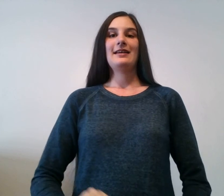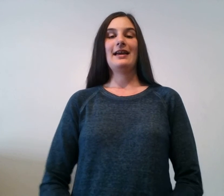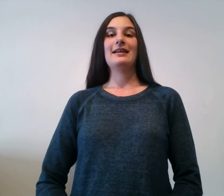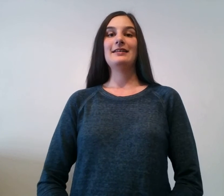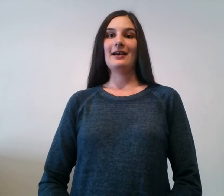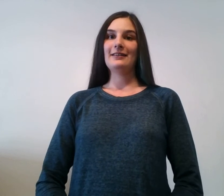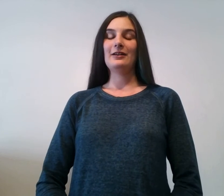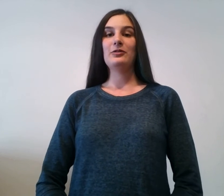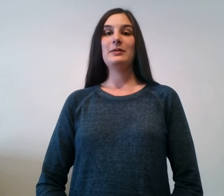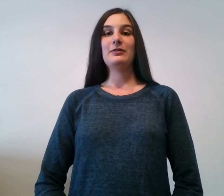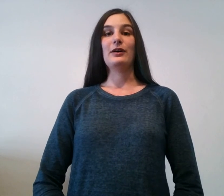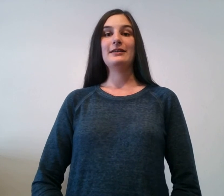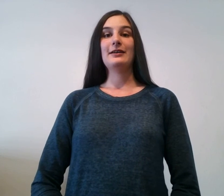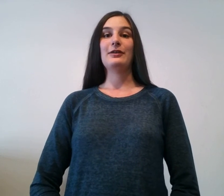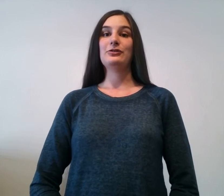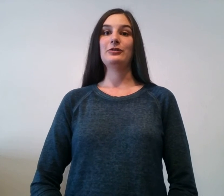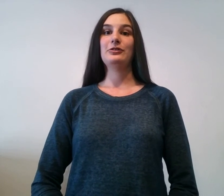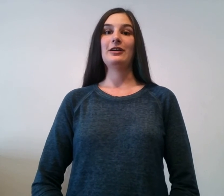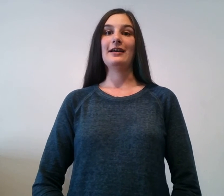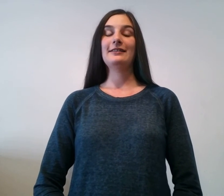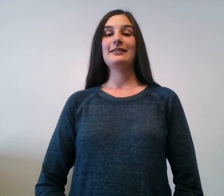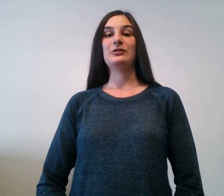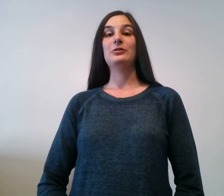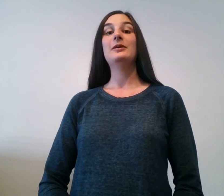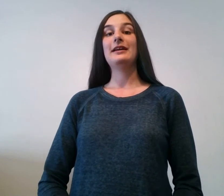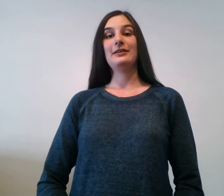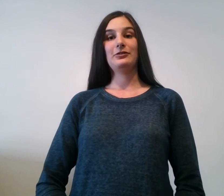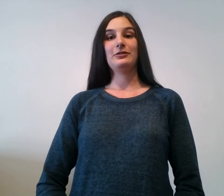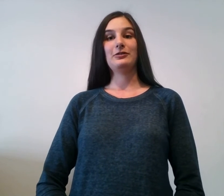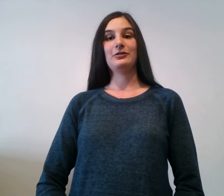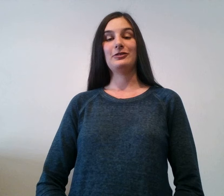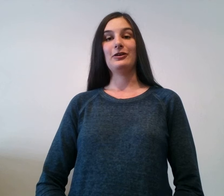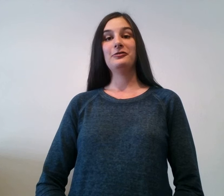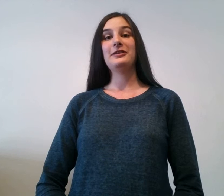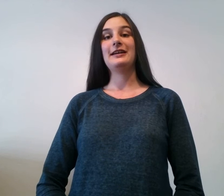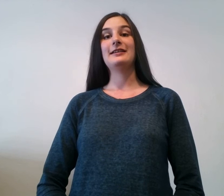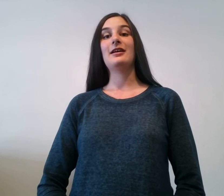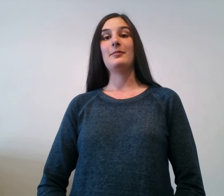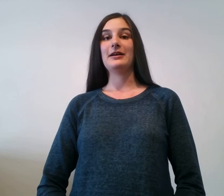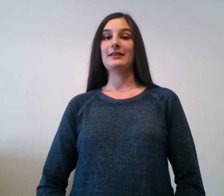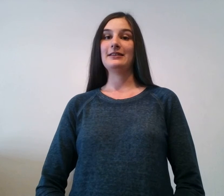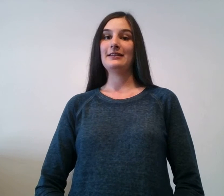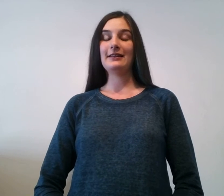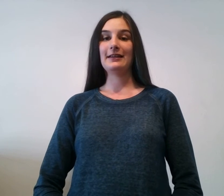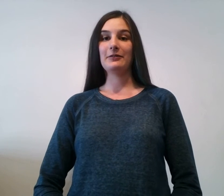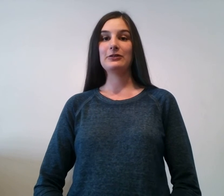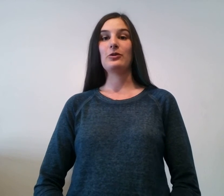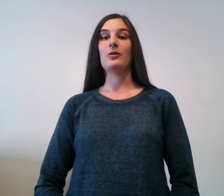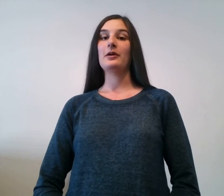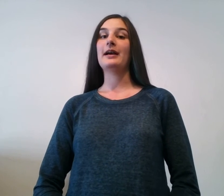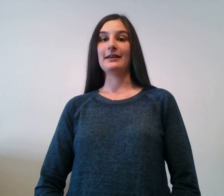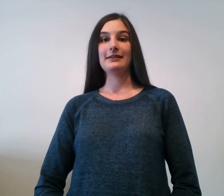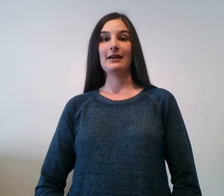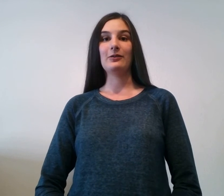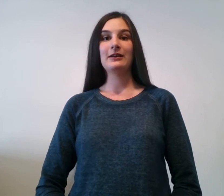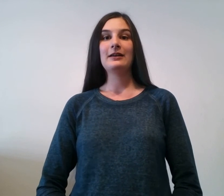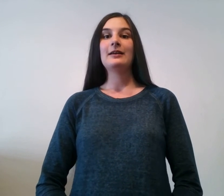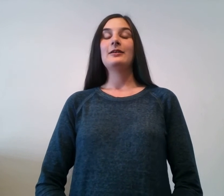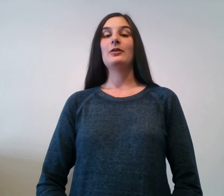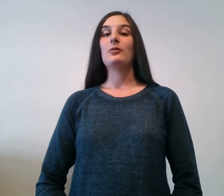And I thought it would be fun if I showed you guys to introduce yourselves in American Sign Language, or ASL. So,